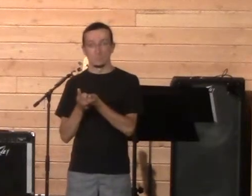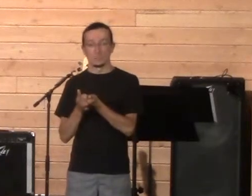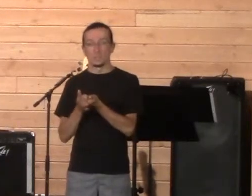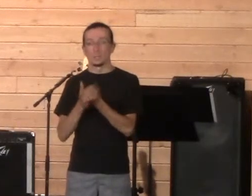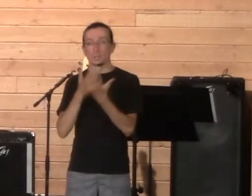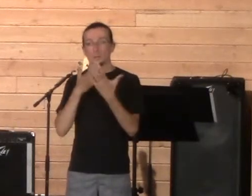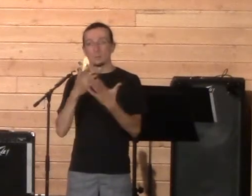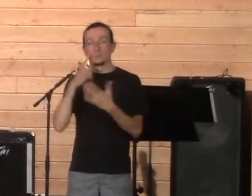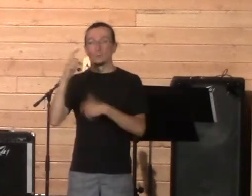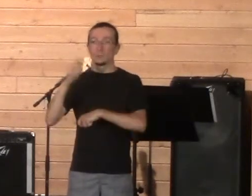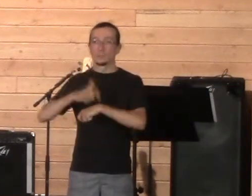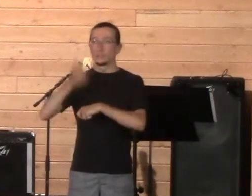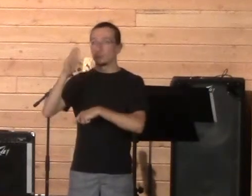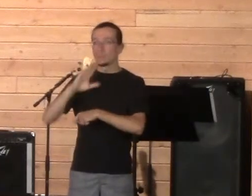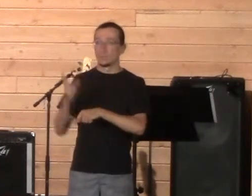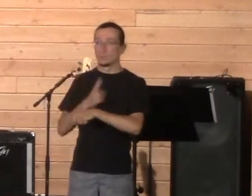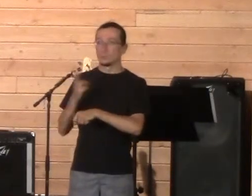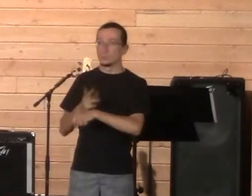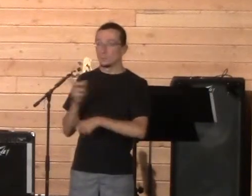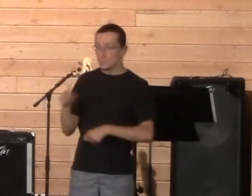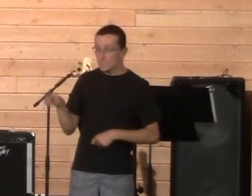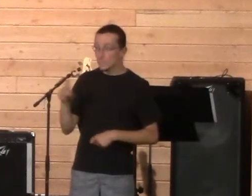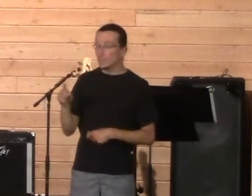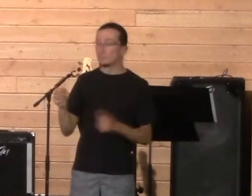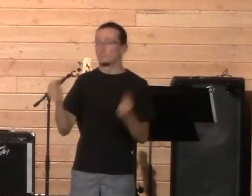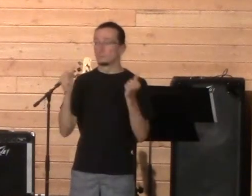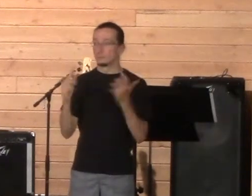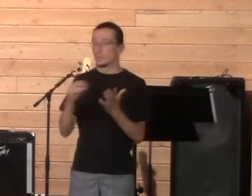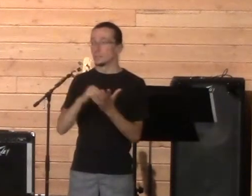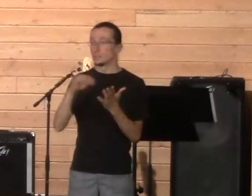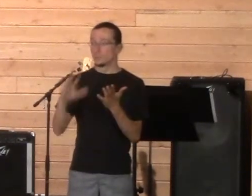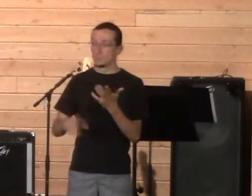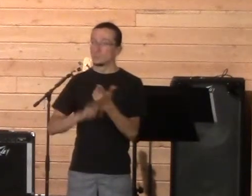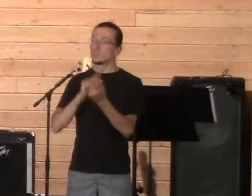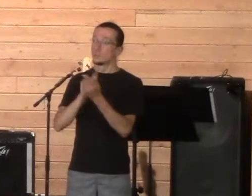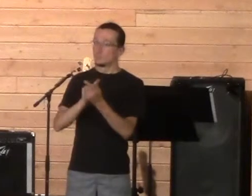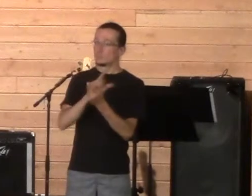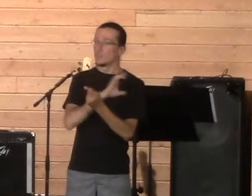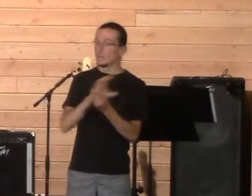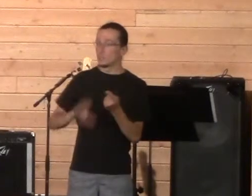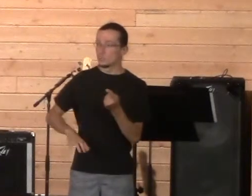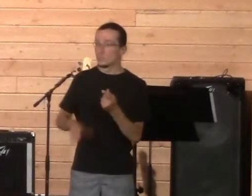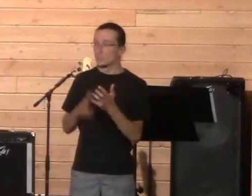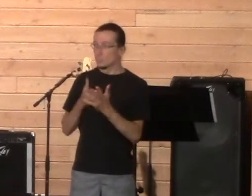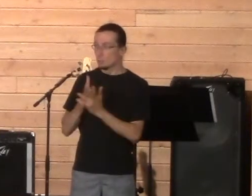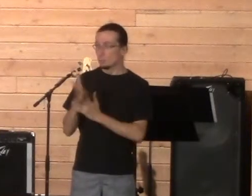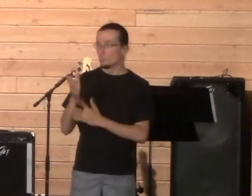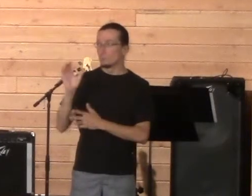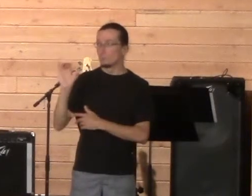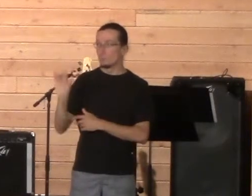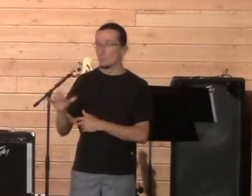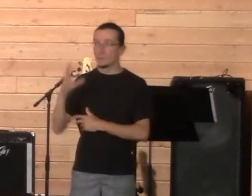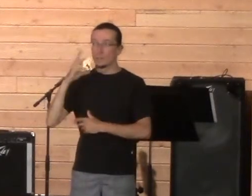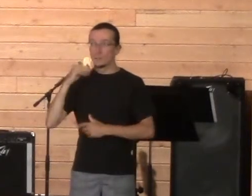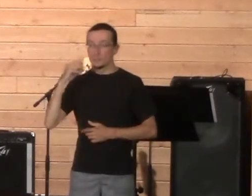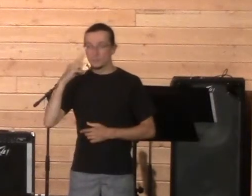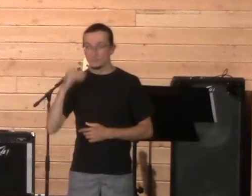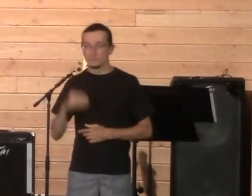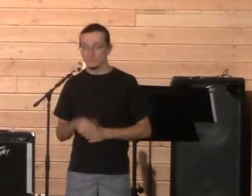grateful for the time God used them. And many students came to Christ through that